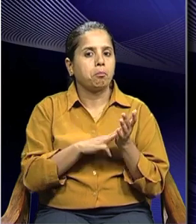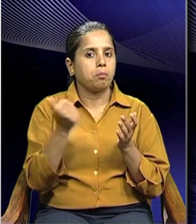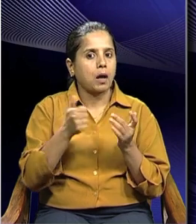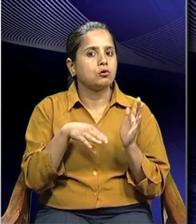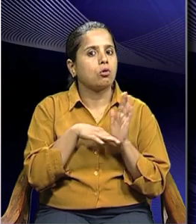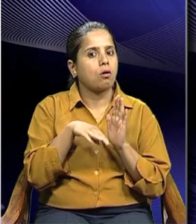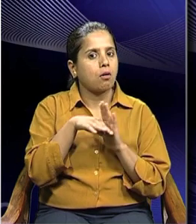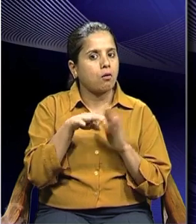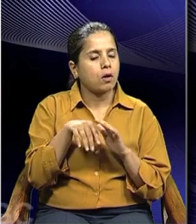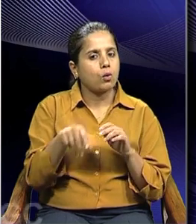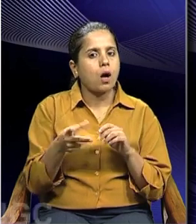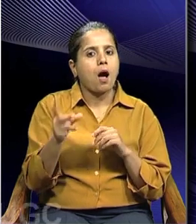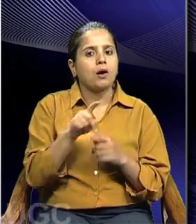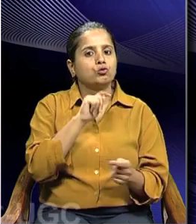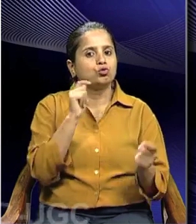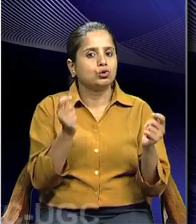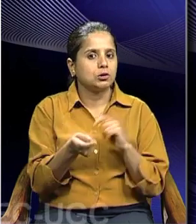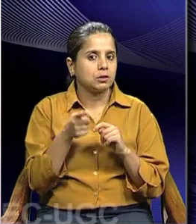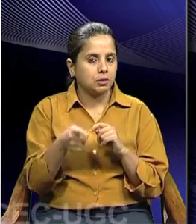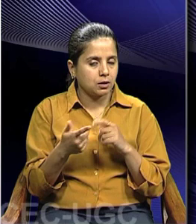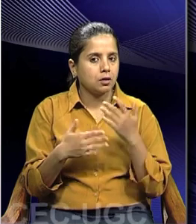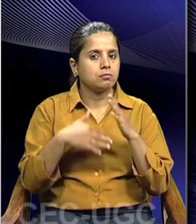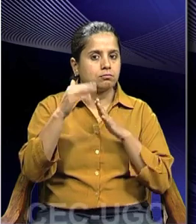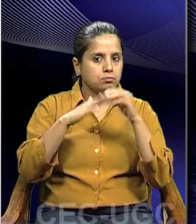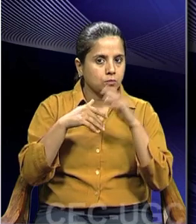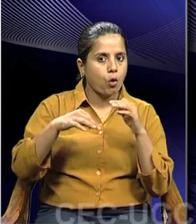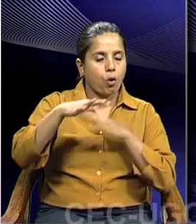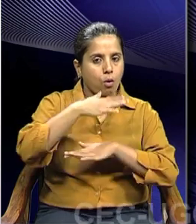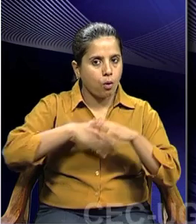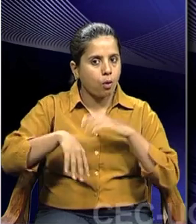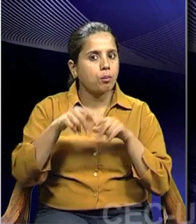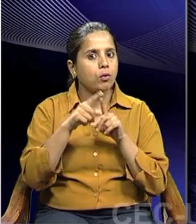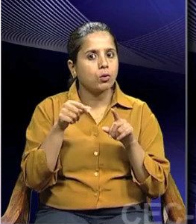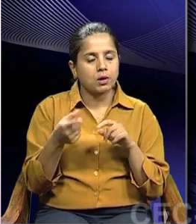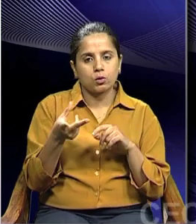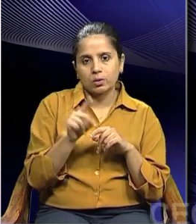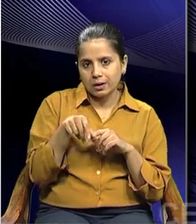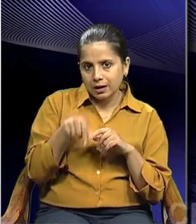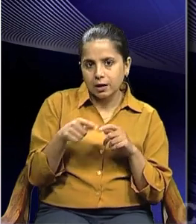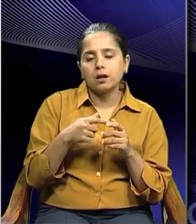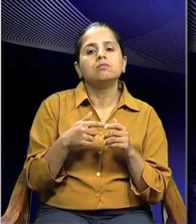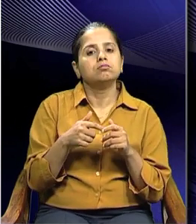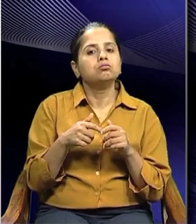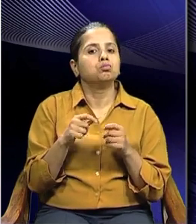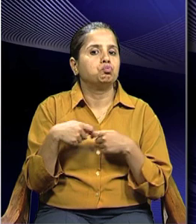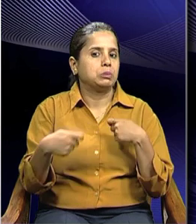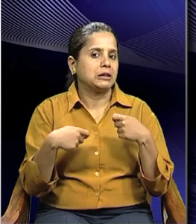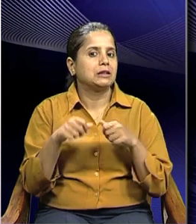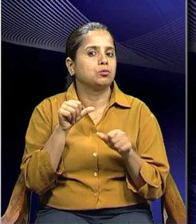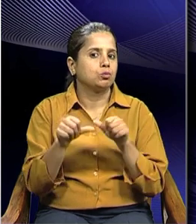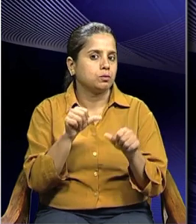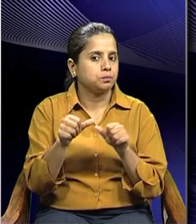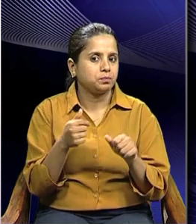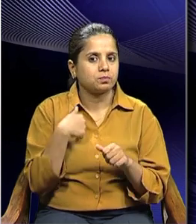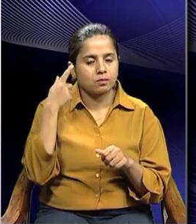the name of restructuring the enterprise, and at operational level in the name of re-engineering the business processes. So, we